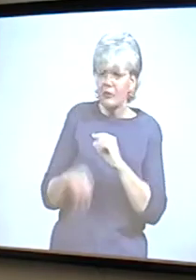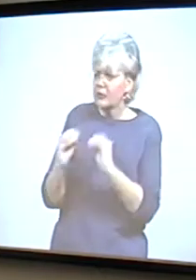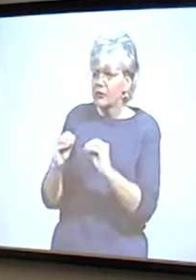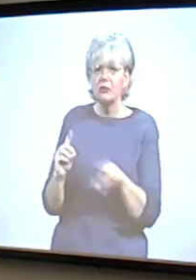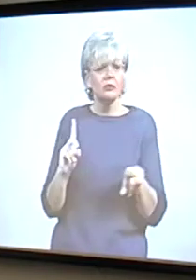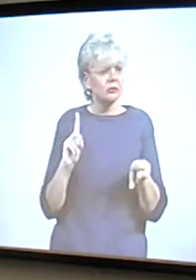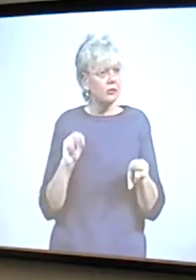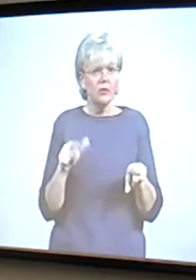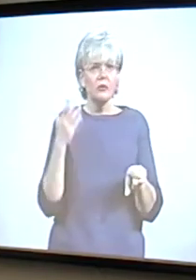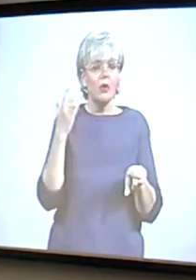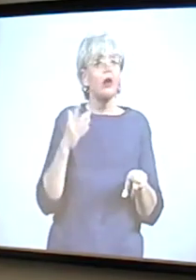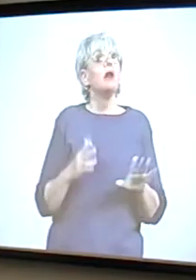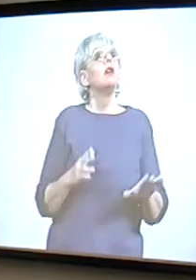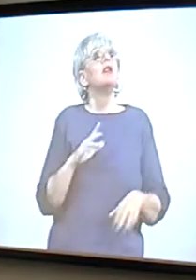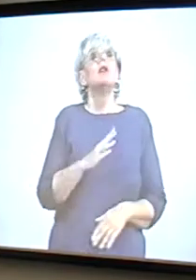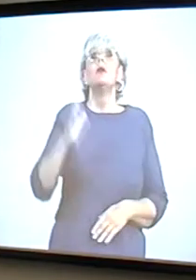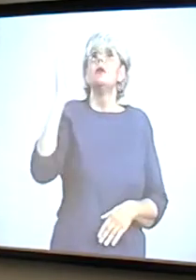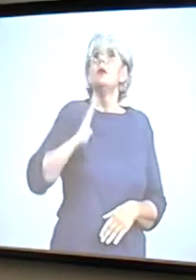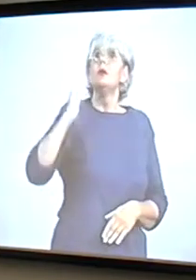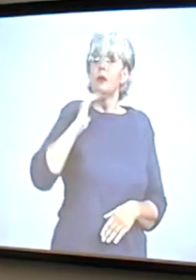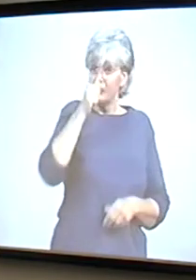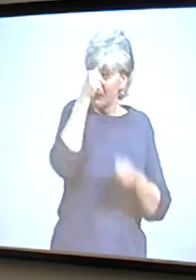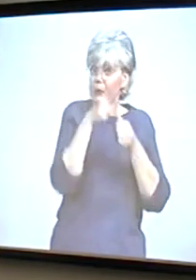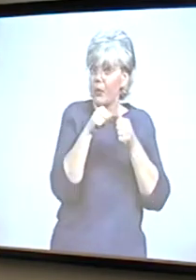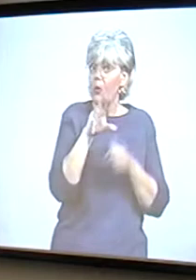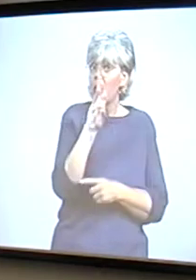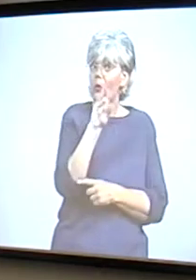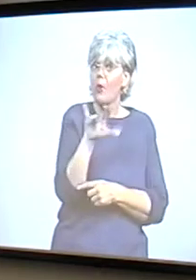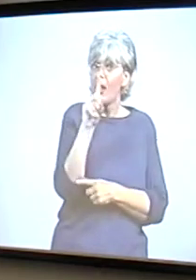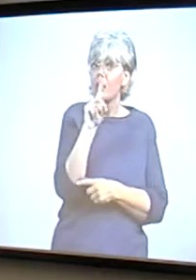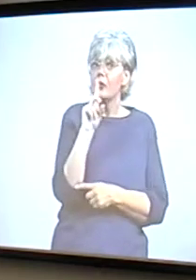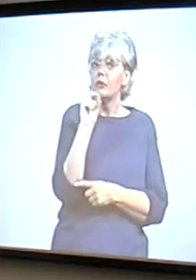You may have noticed dogs are a lot easier to train than cats.